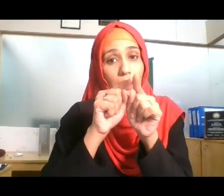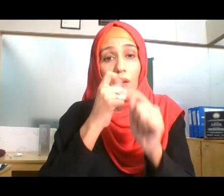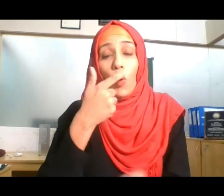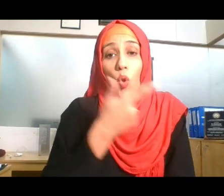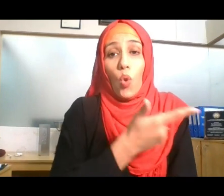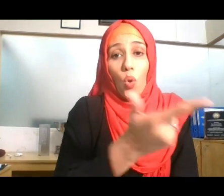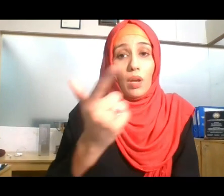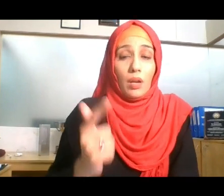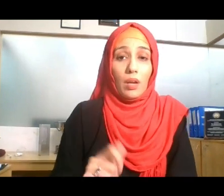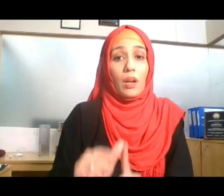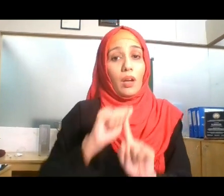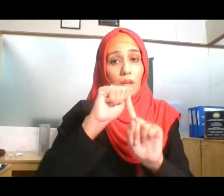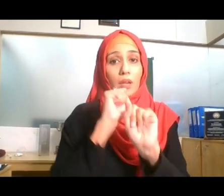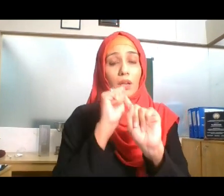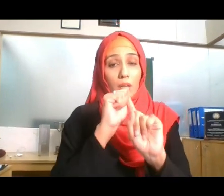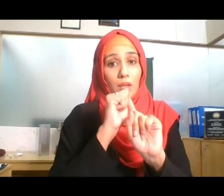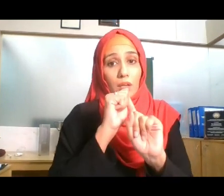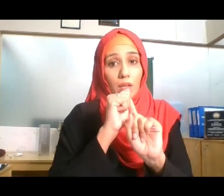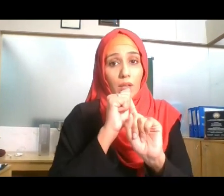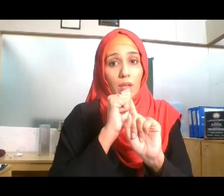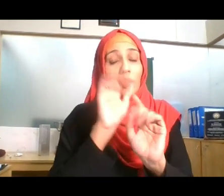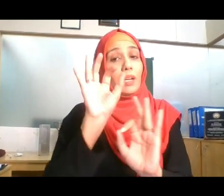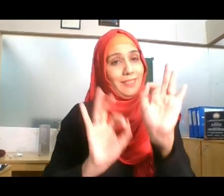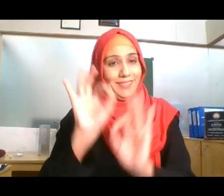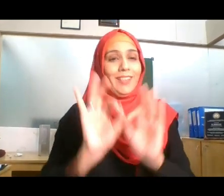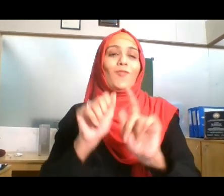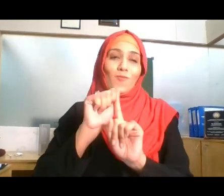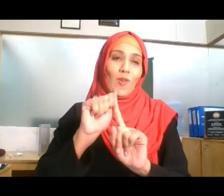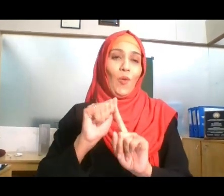whose needs ought to be taken care of.